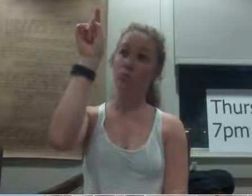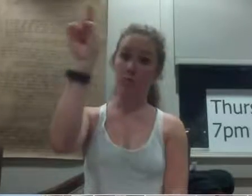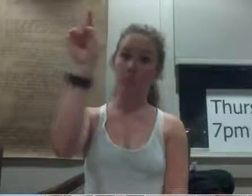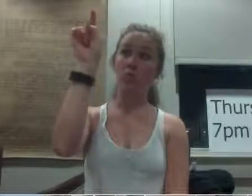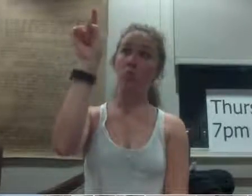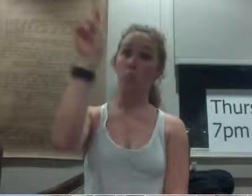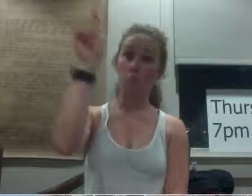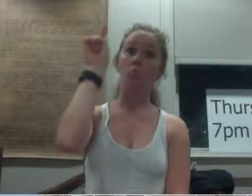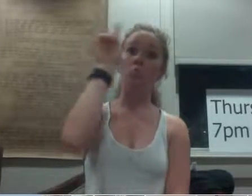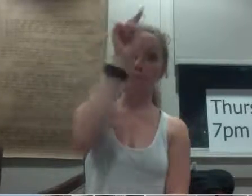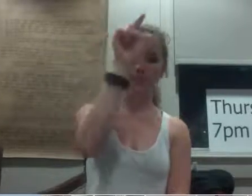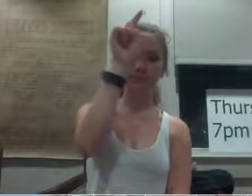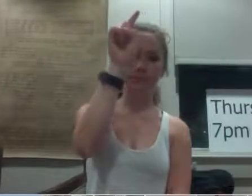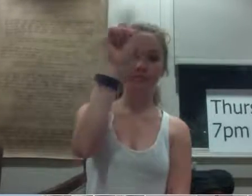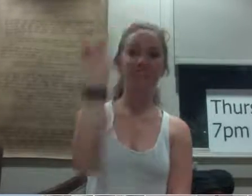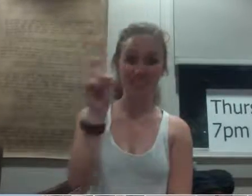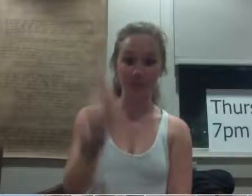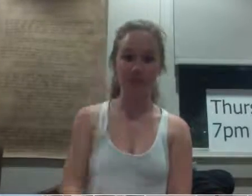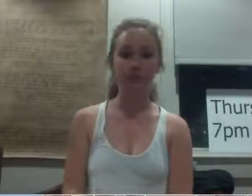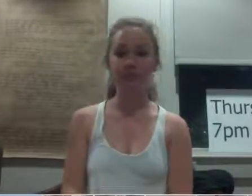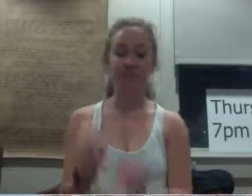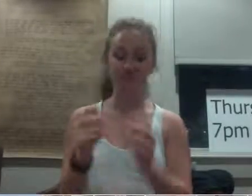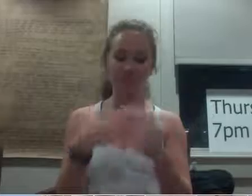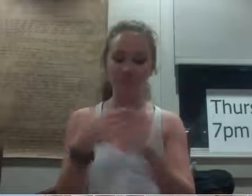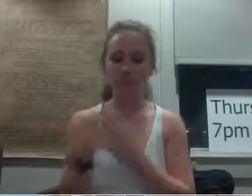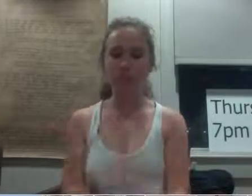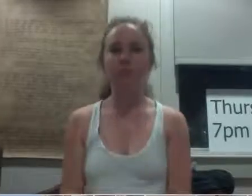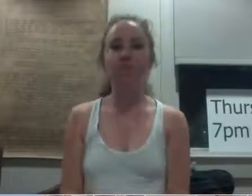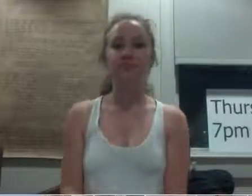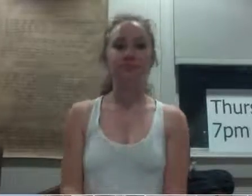8 up and 2 over. That's what I need. Anyway,